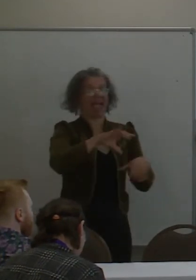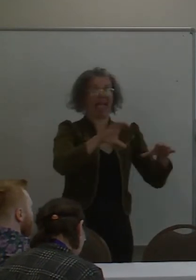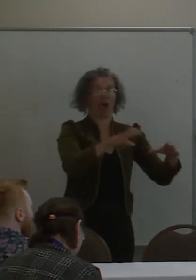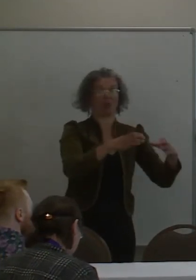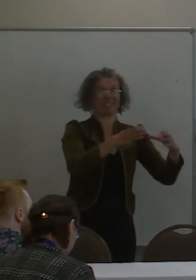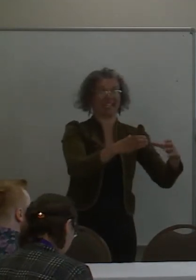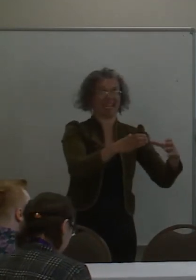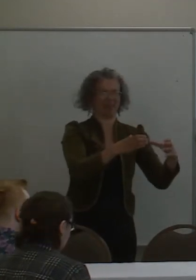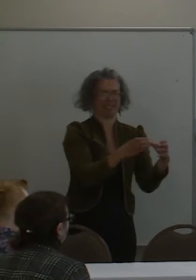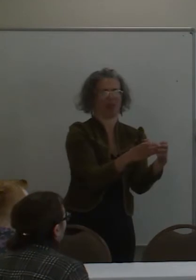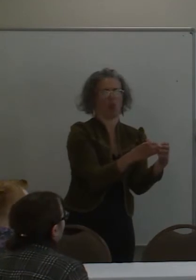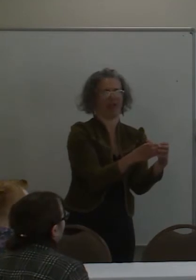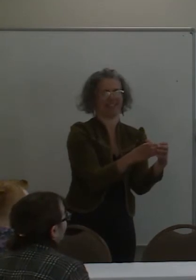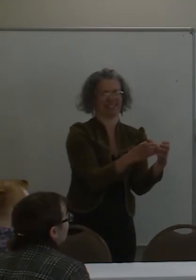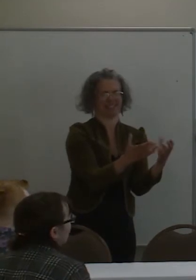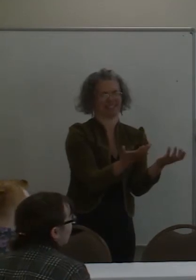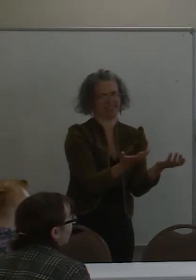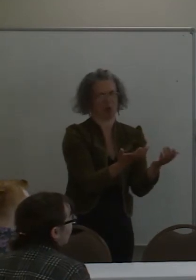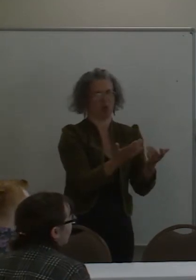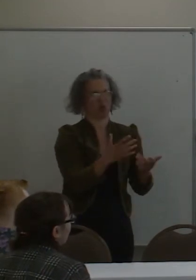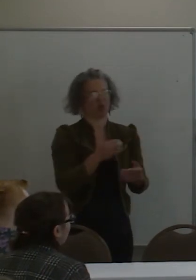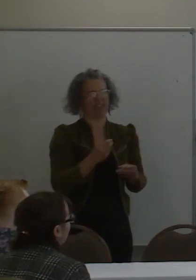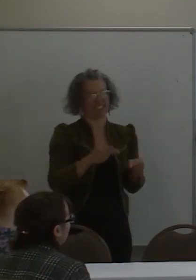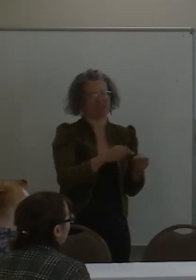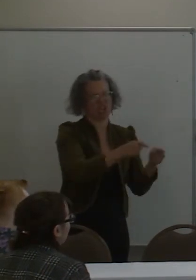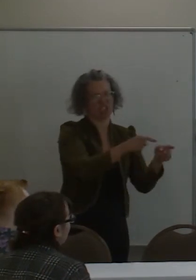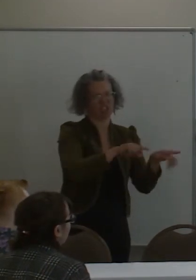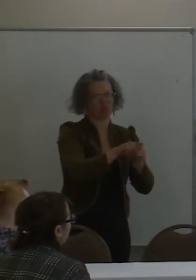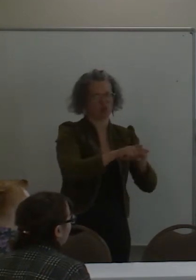we've got some challenges trying to get these projects going.